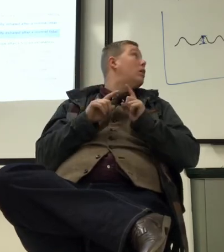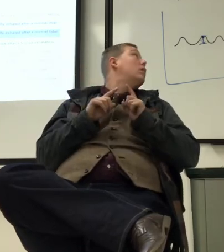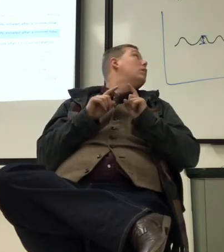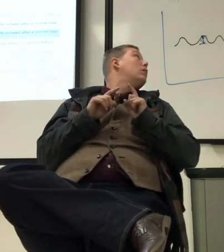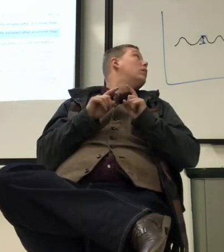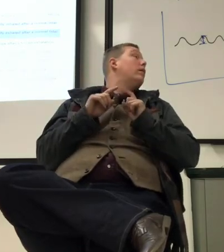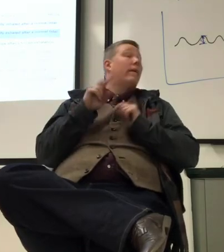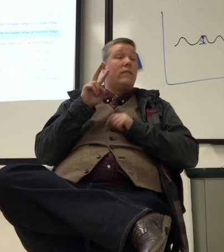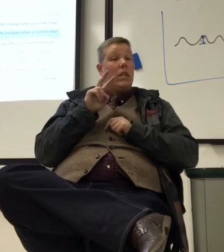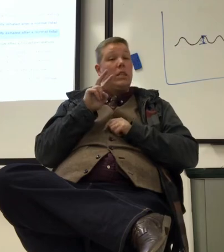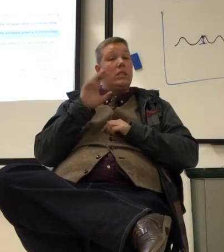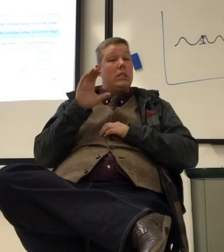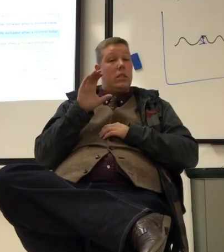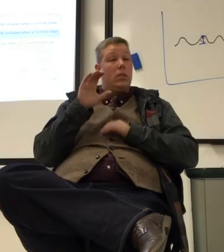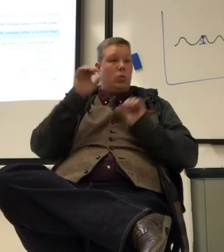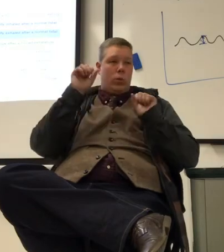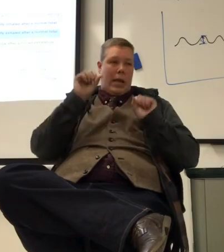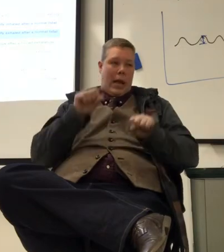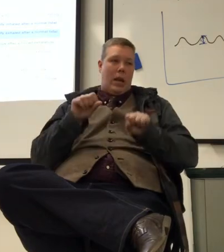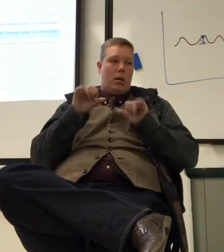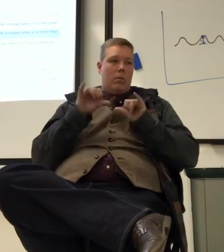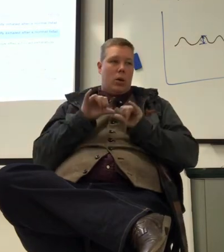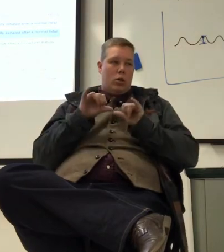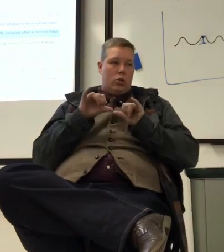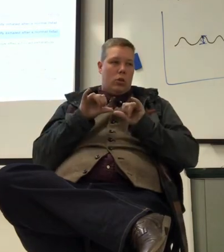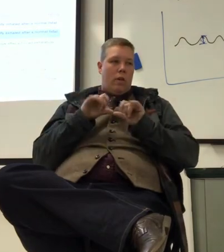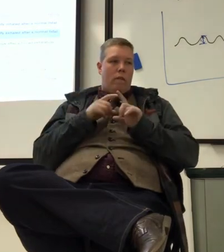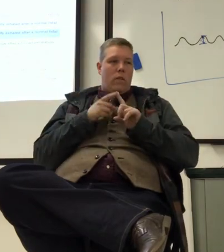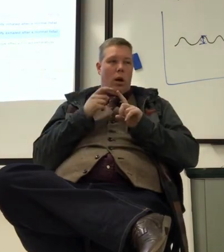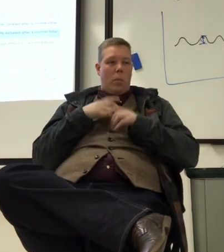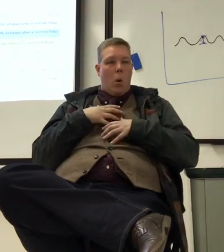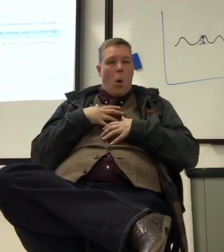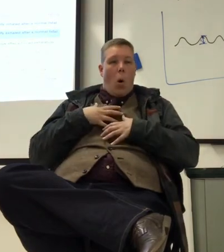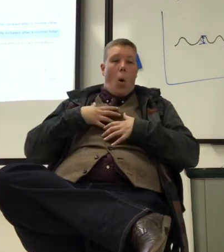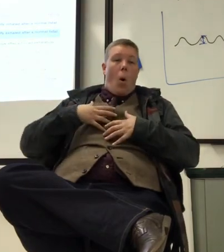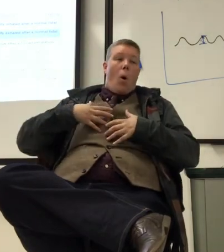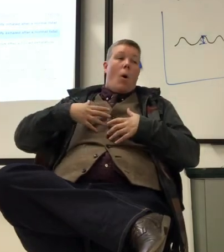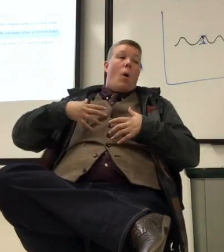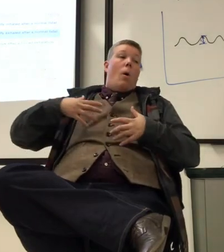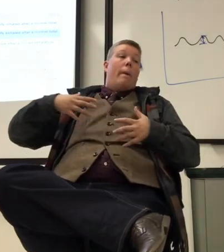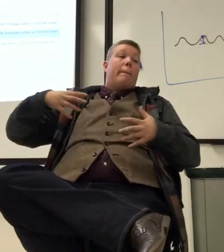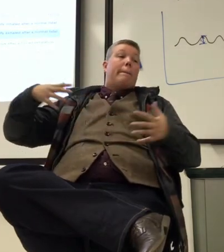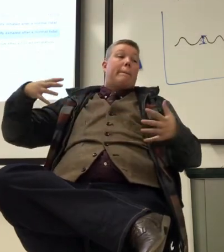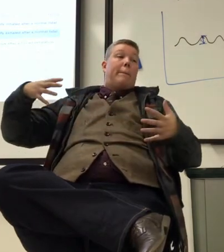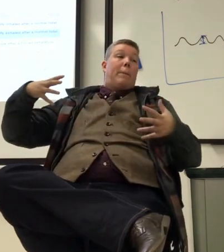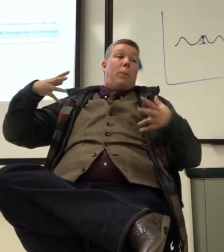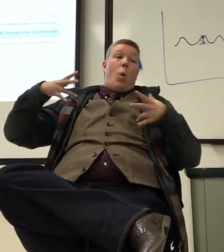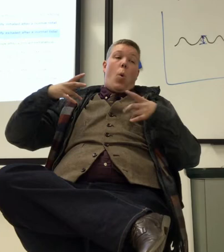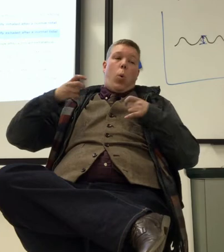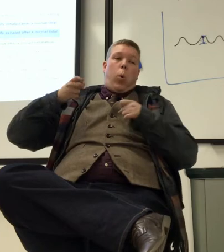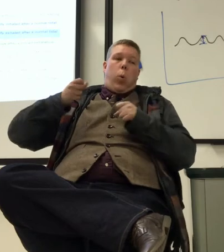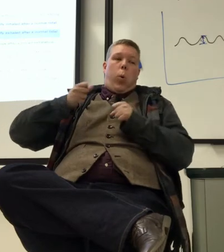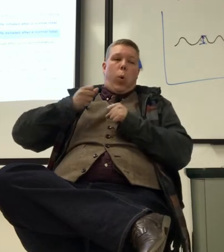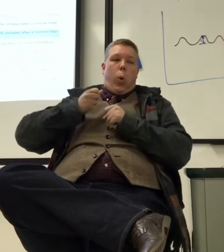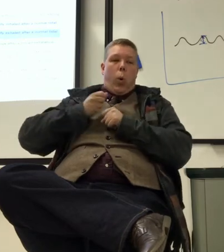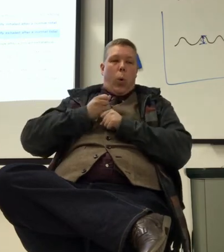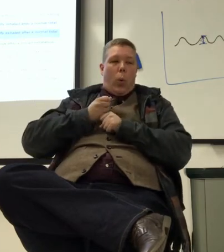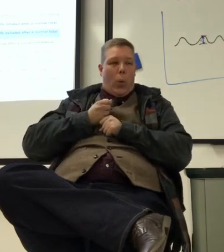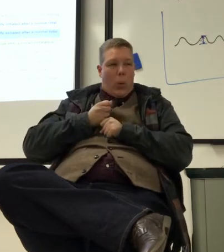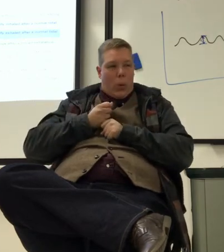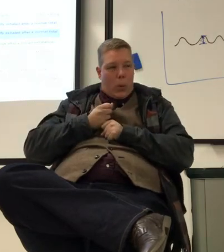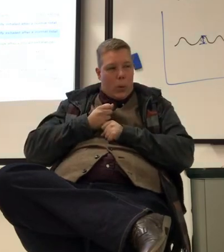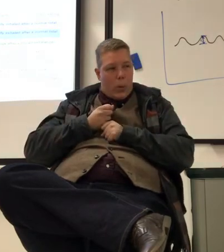VC, vital capacity, from a super deep breath in to pushing it all the way out, you can directly measure